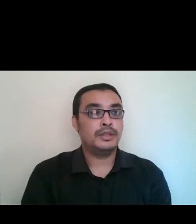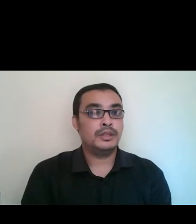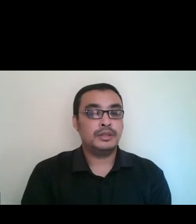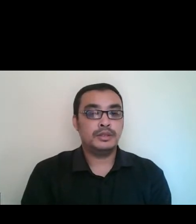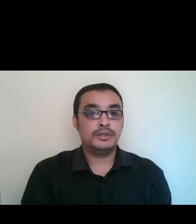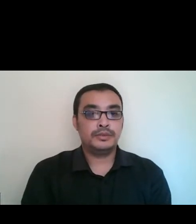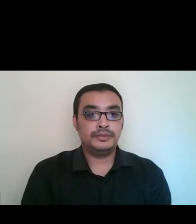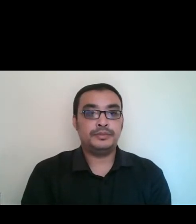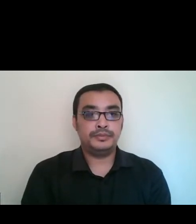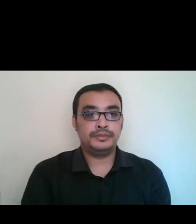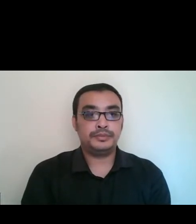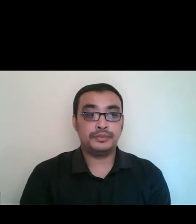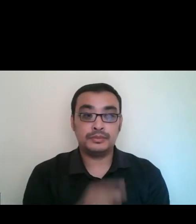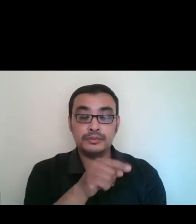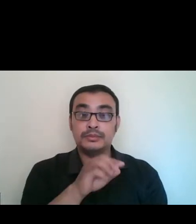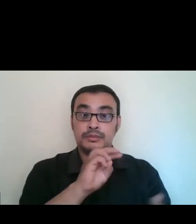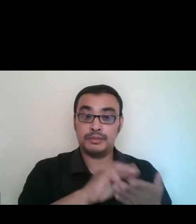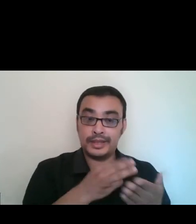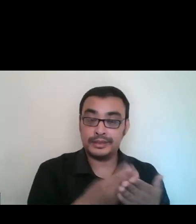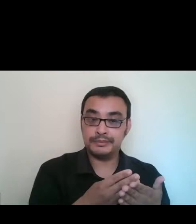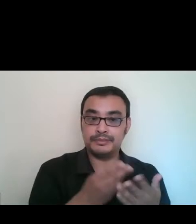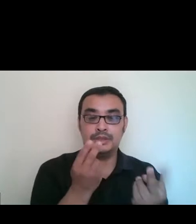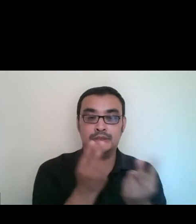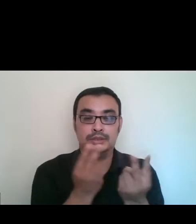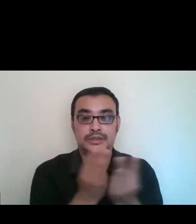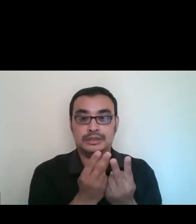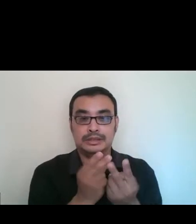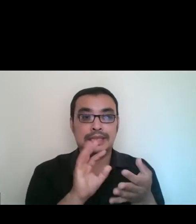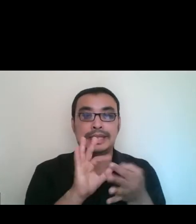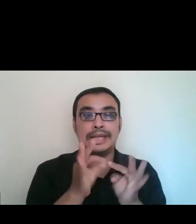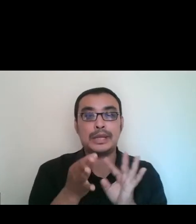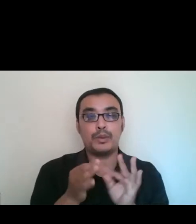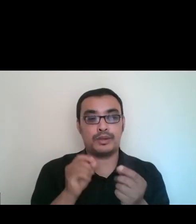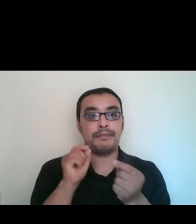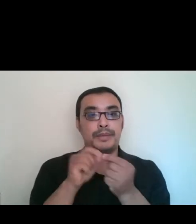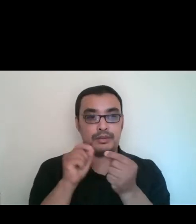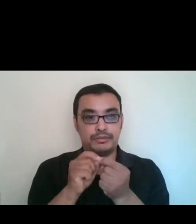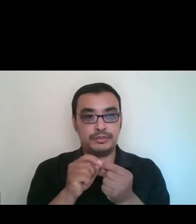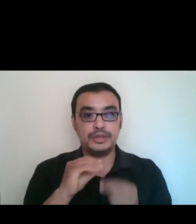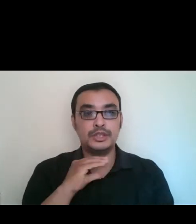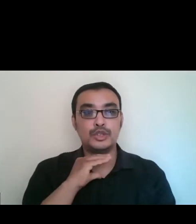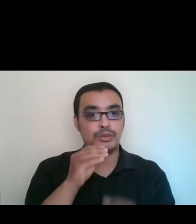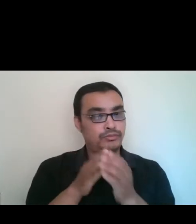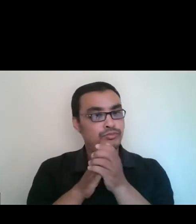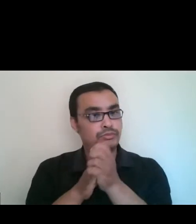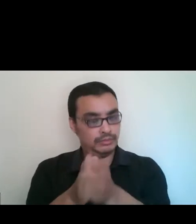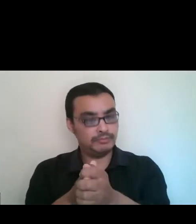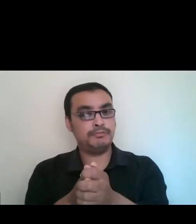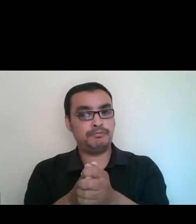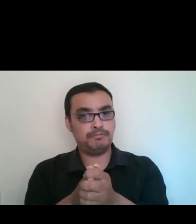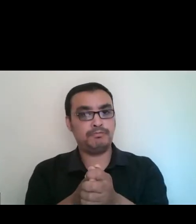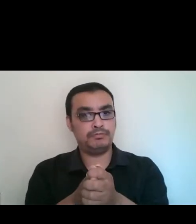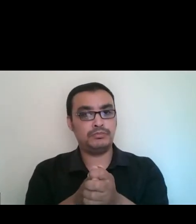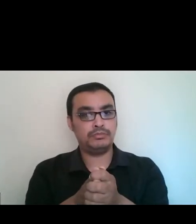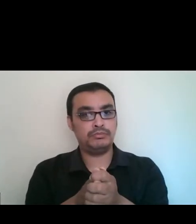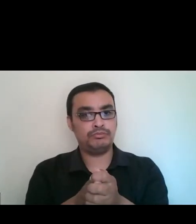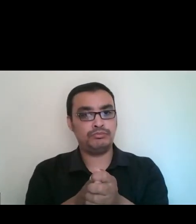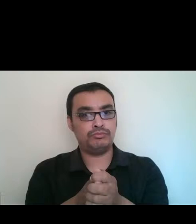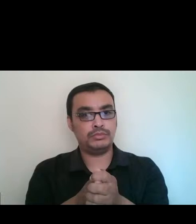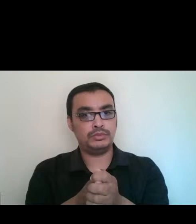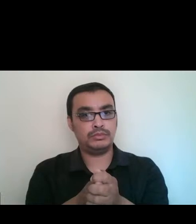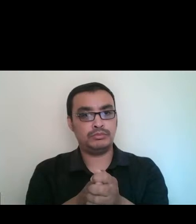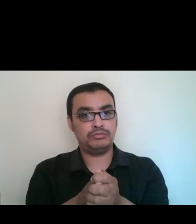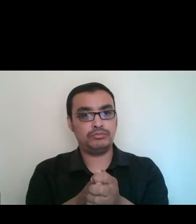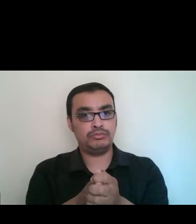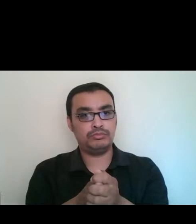program was, in fact, to create a network of young leaders across